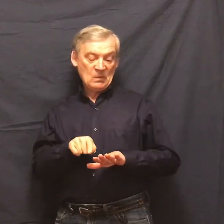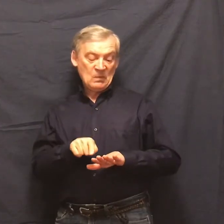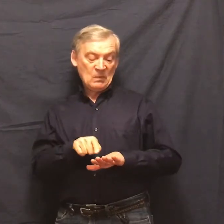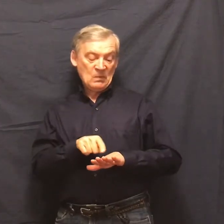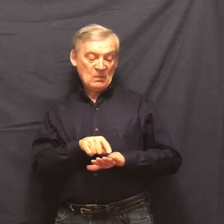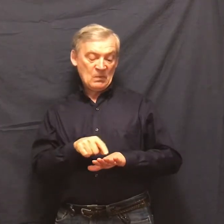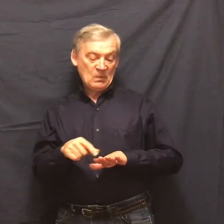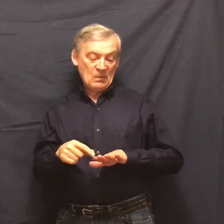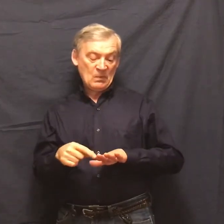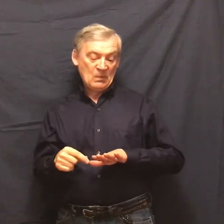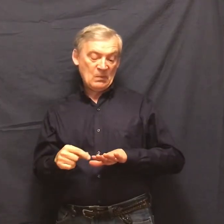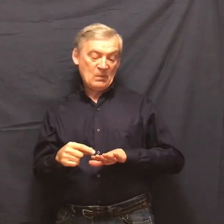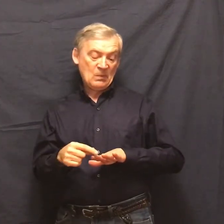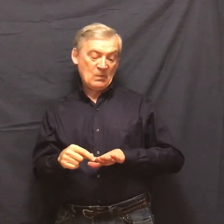"Sometimes Curly's in here," she explained.